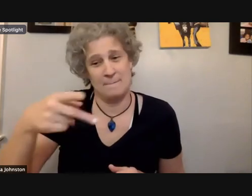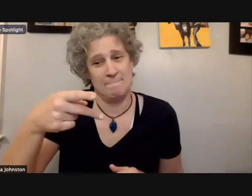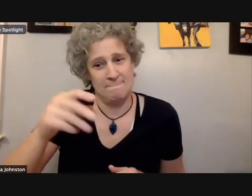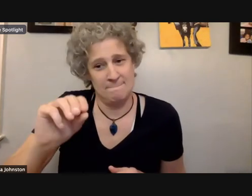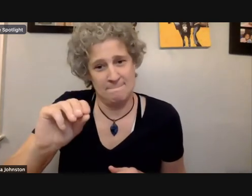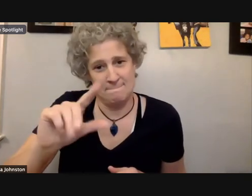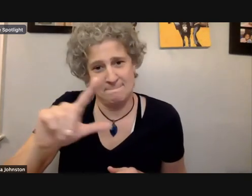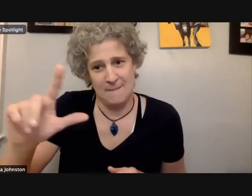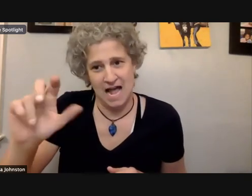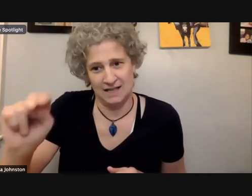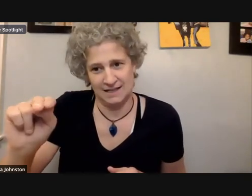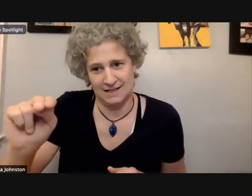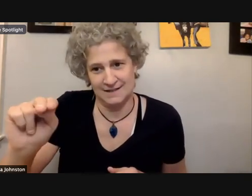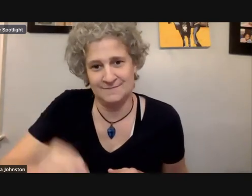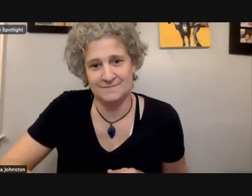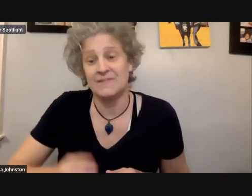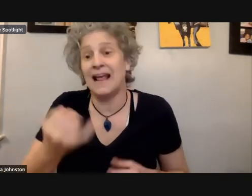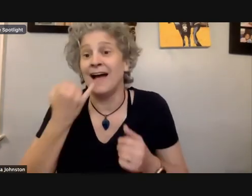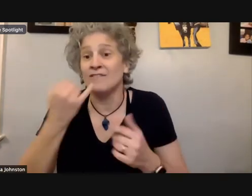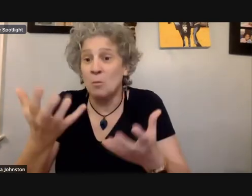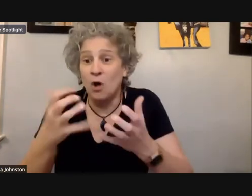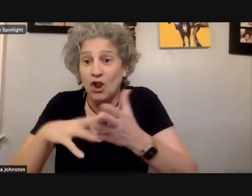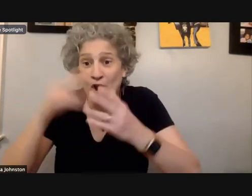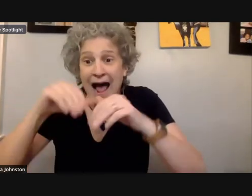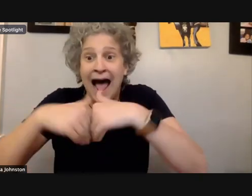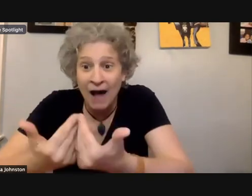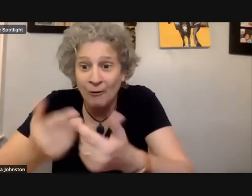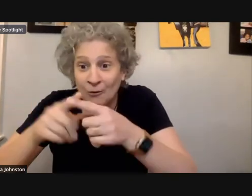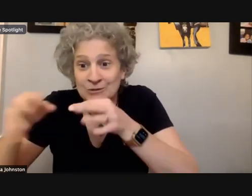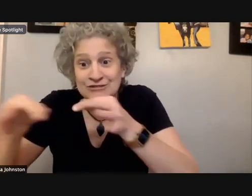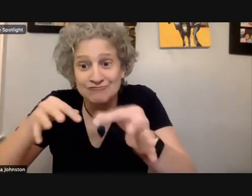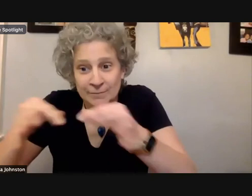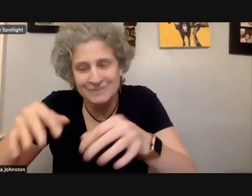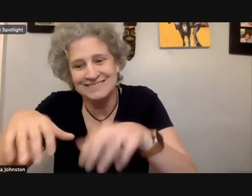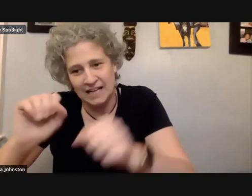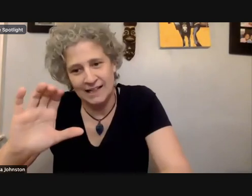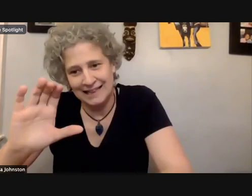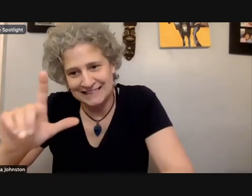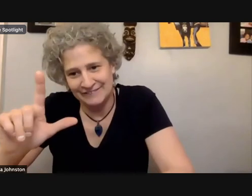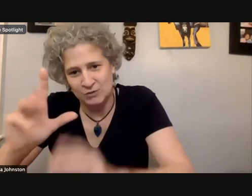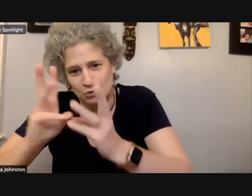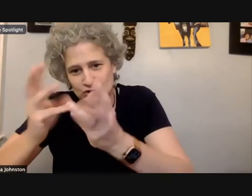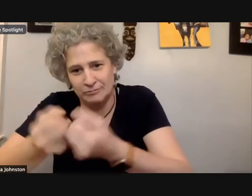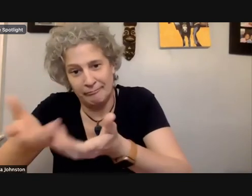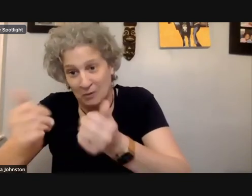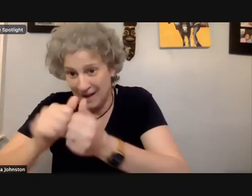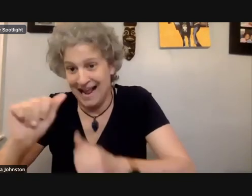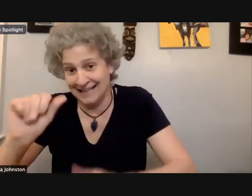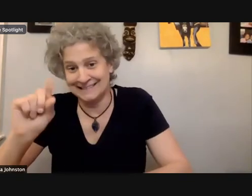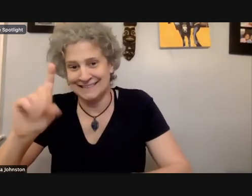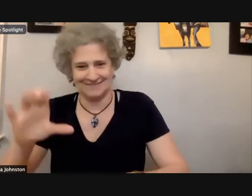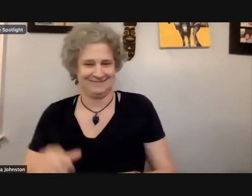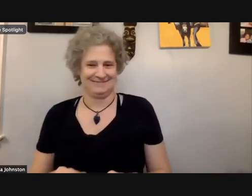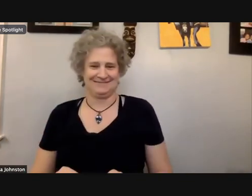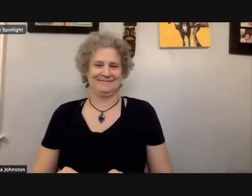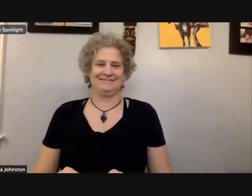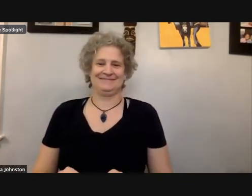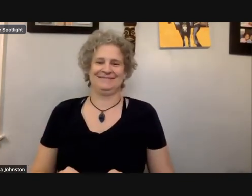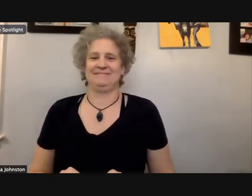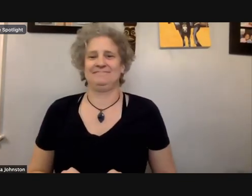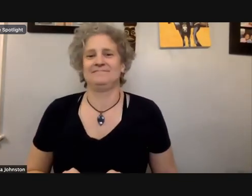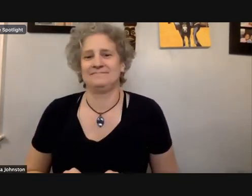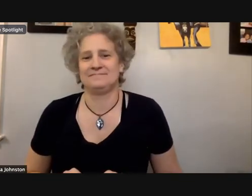Cross pollination, but you would fingerspell pollen, but then give them an explanation of what it is. Really take a